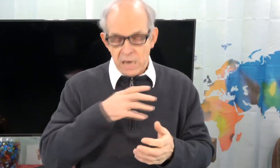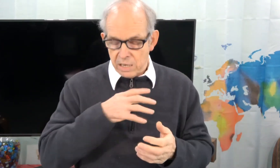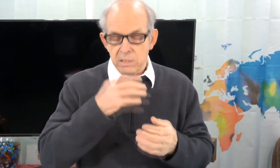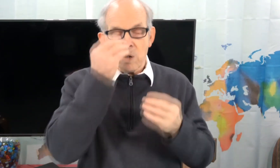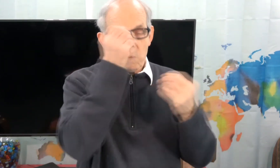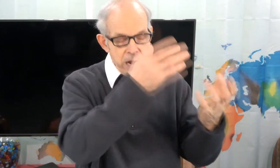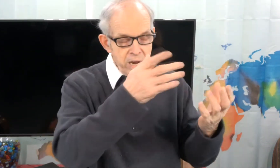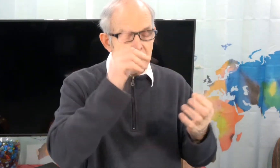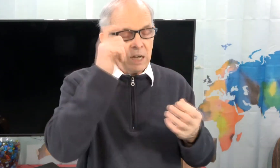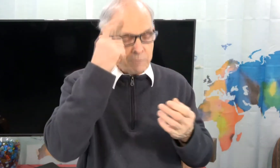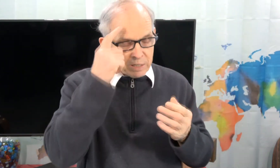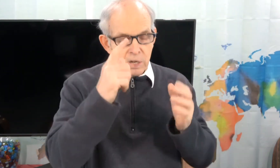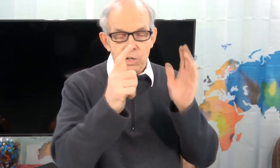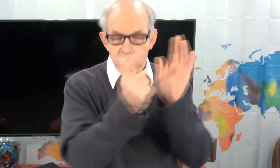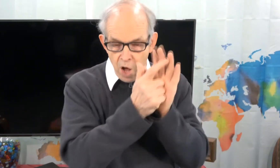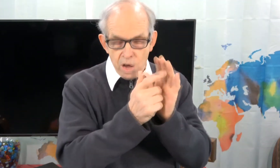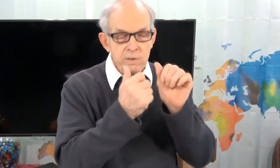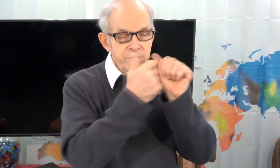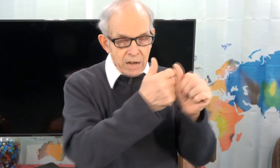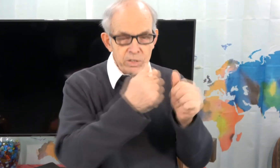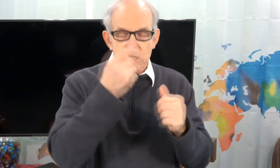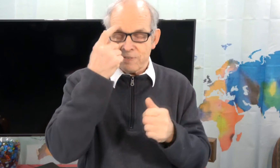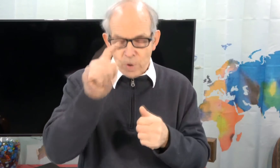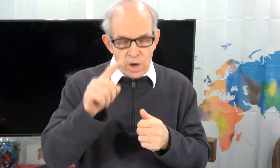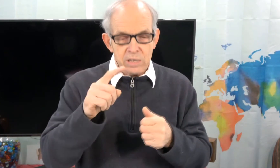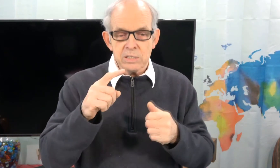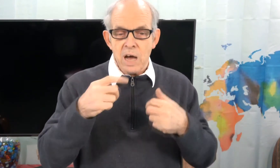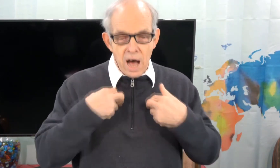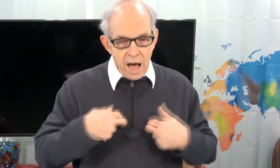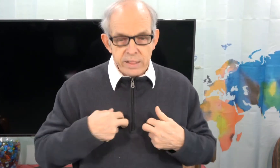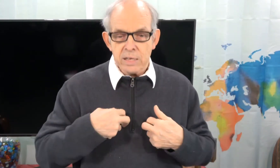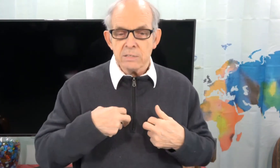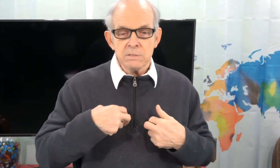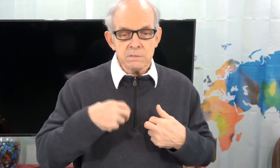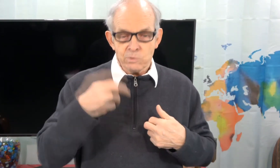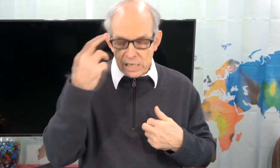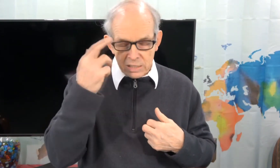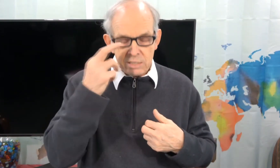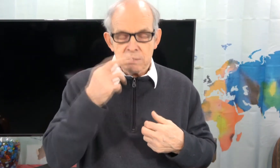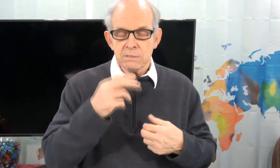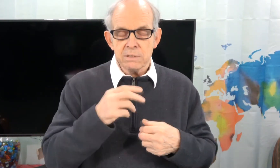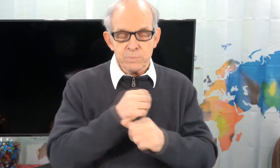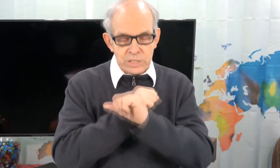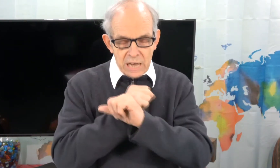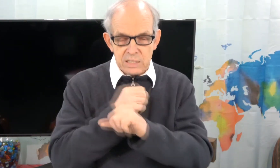then obey government law, battle, and fire, hide, easy, reject,